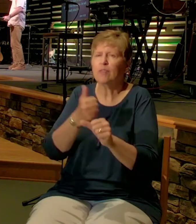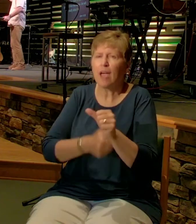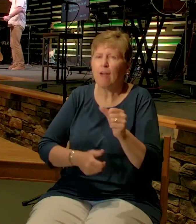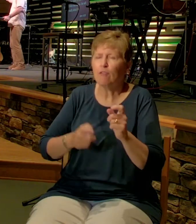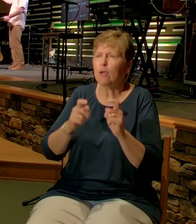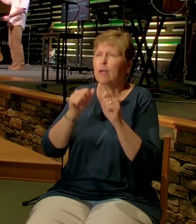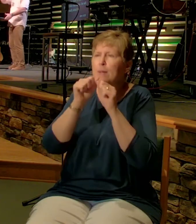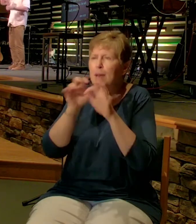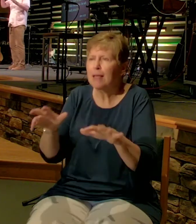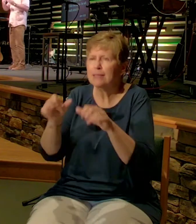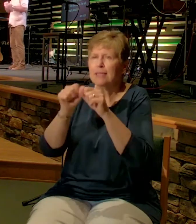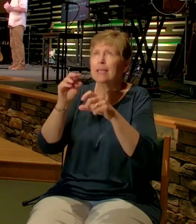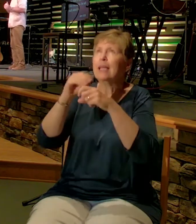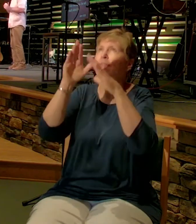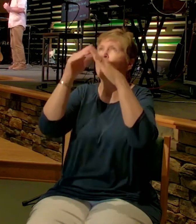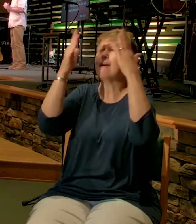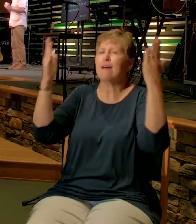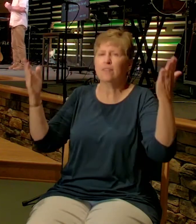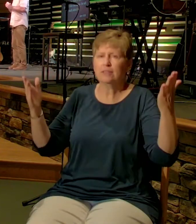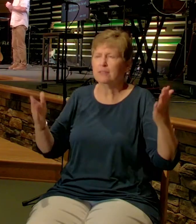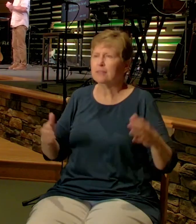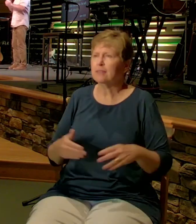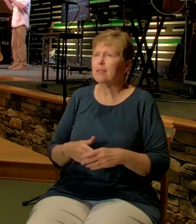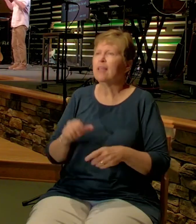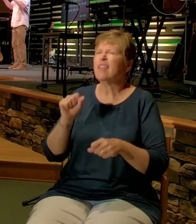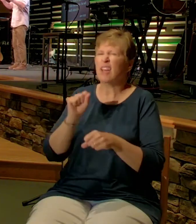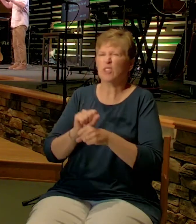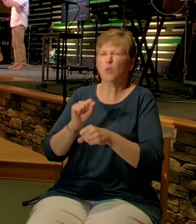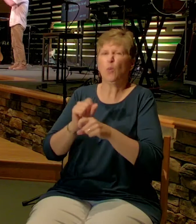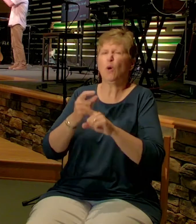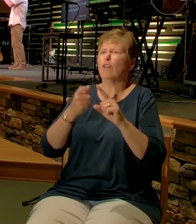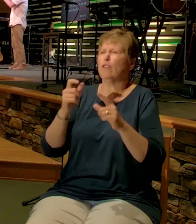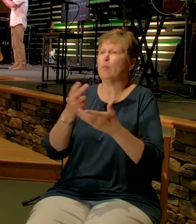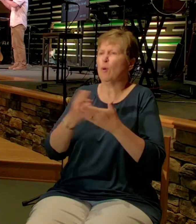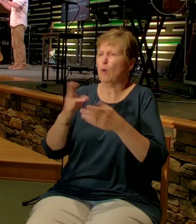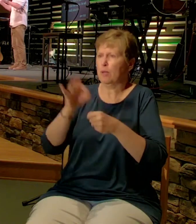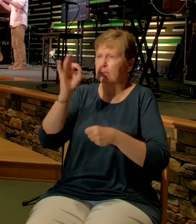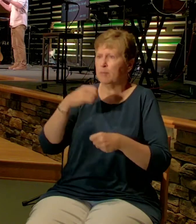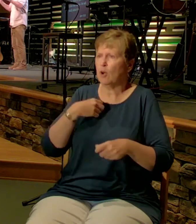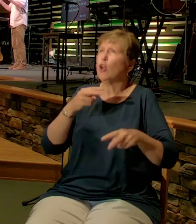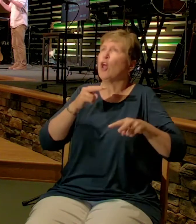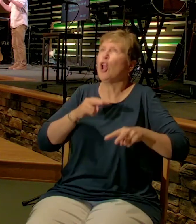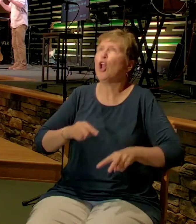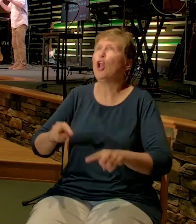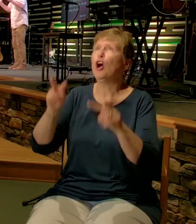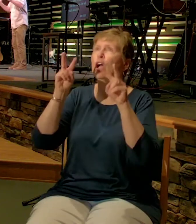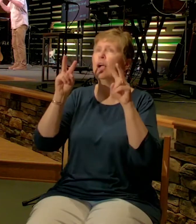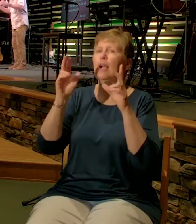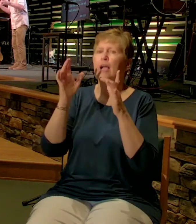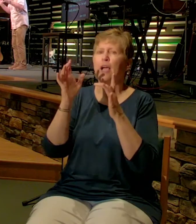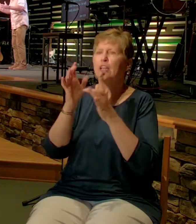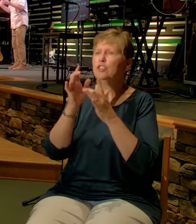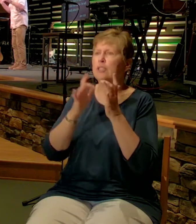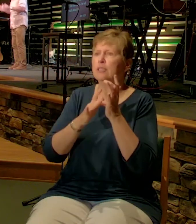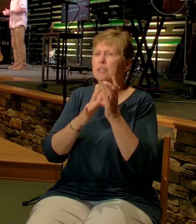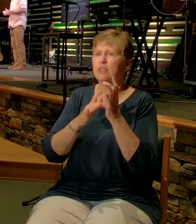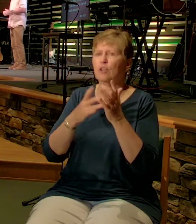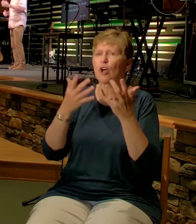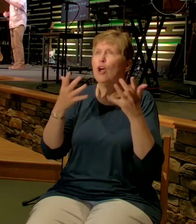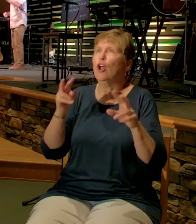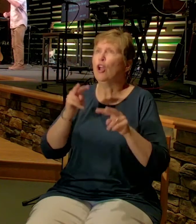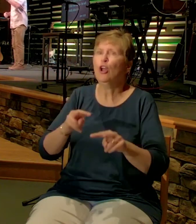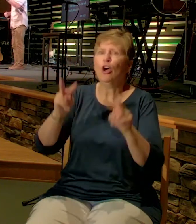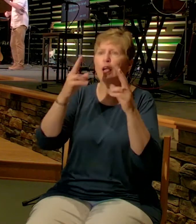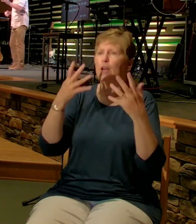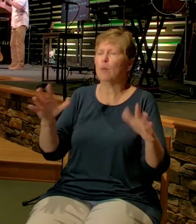places. And that's the work of the Spirit. The Spirit would say, look at Jesus. Look at what he has done.